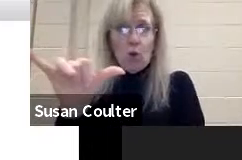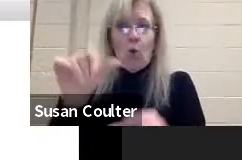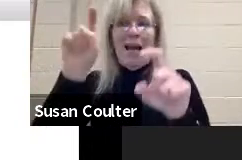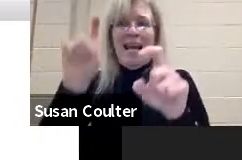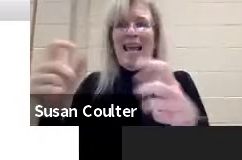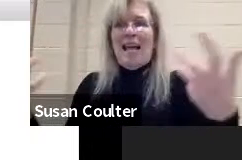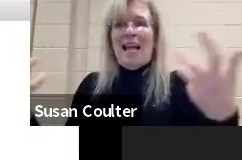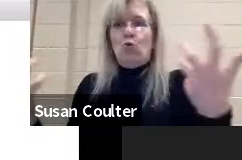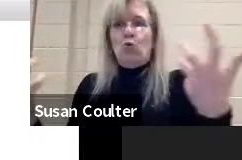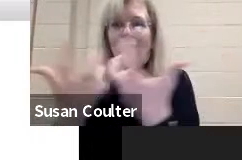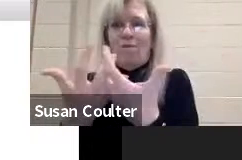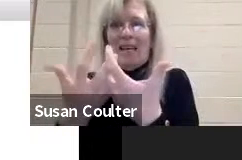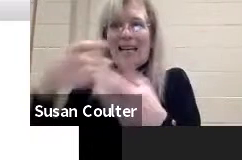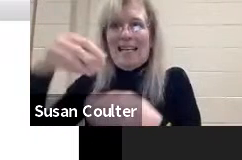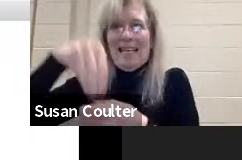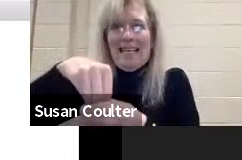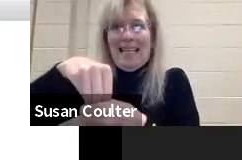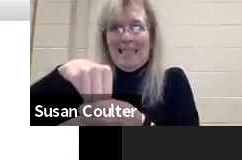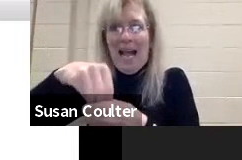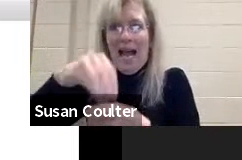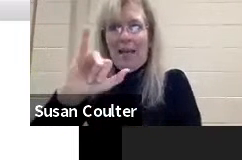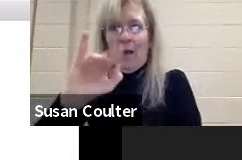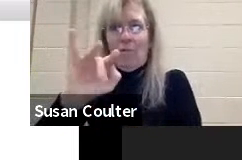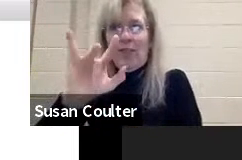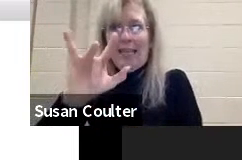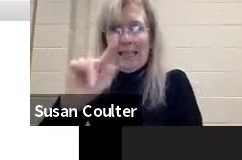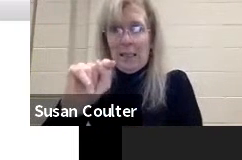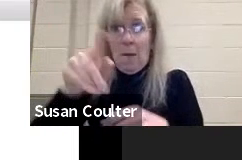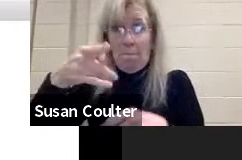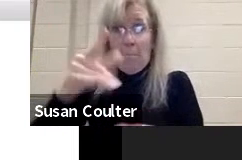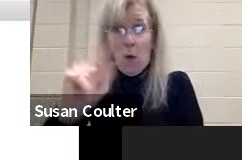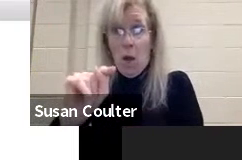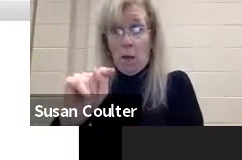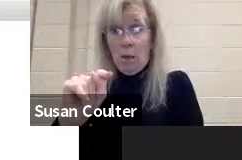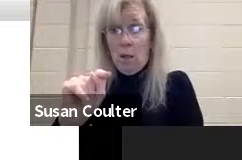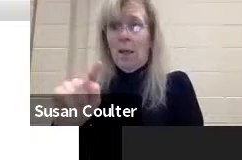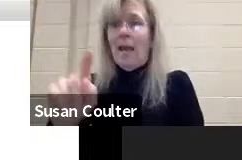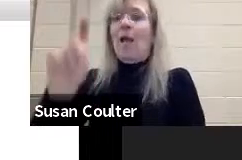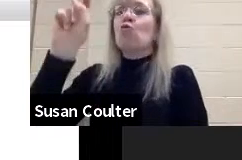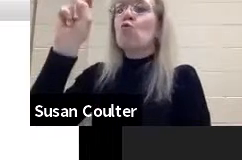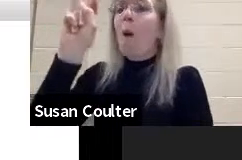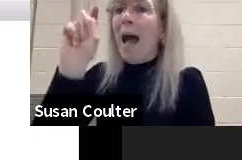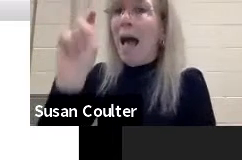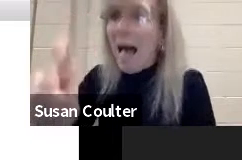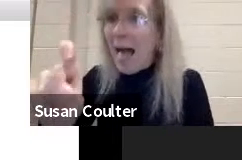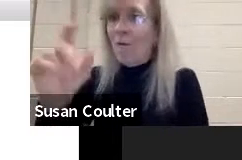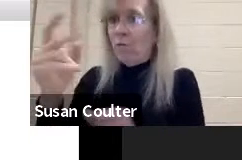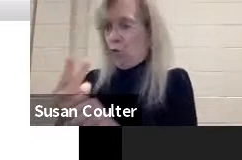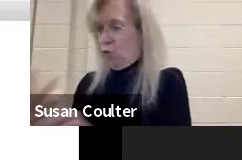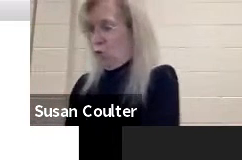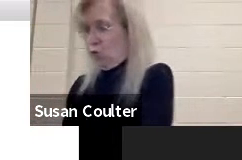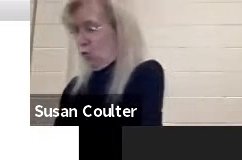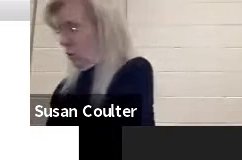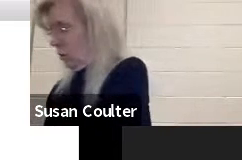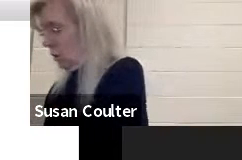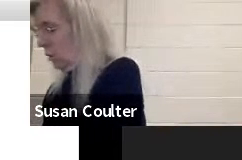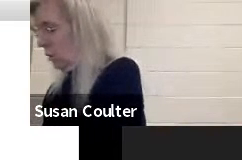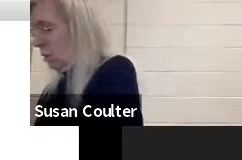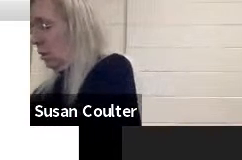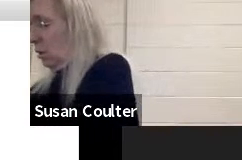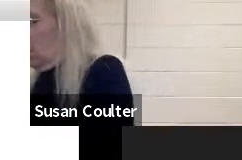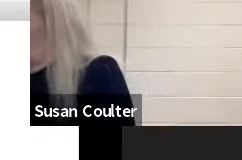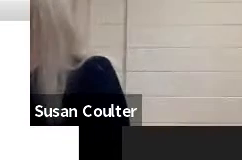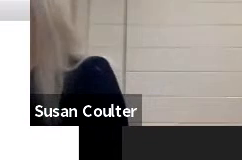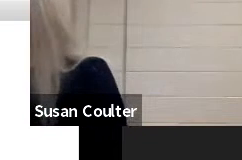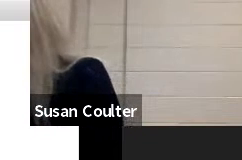remember too, it has to fit inside of the Instant Pot, and you have to use